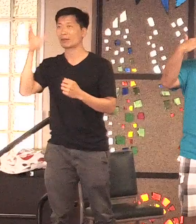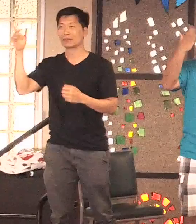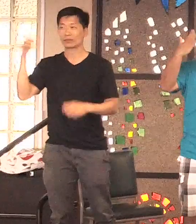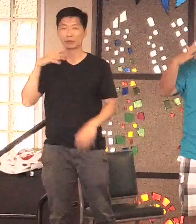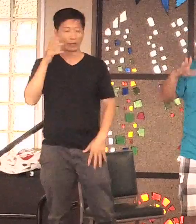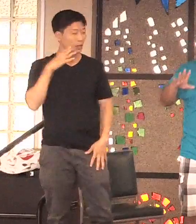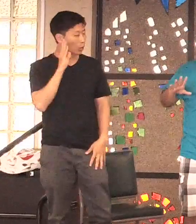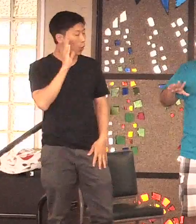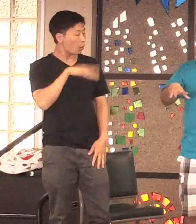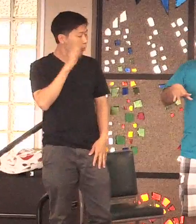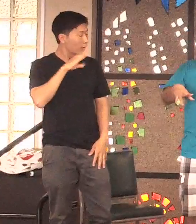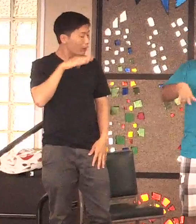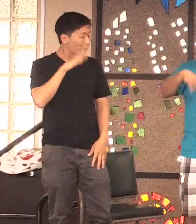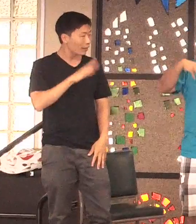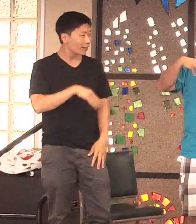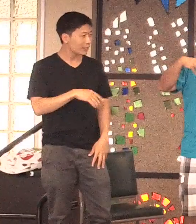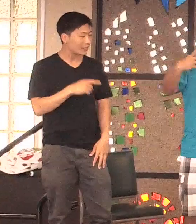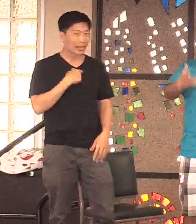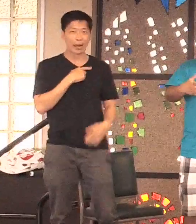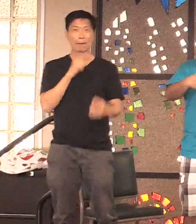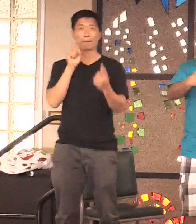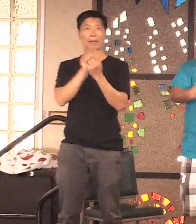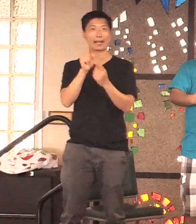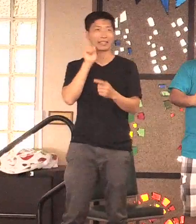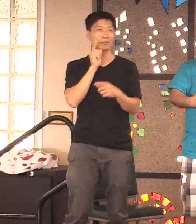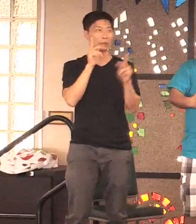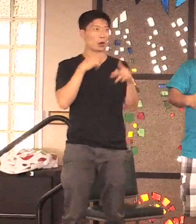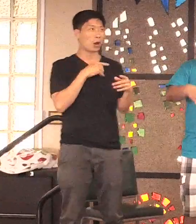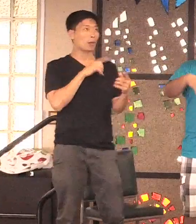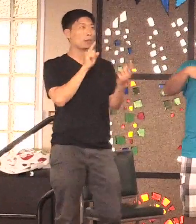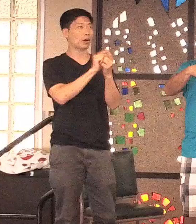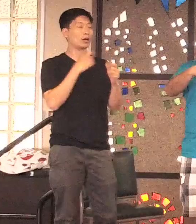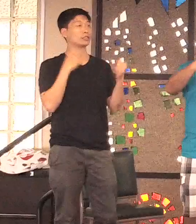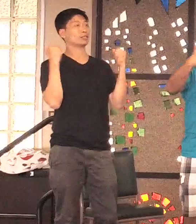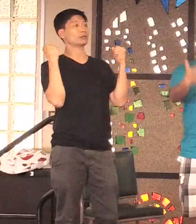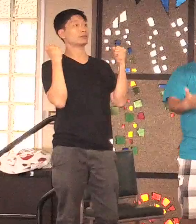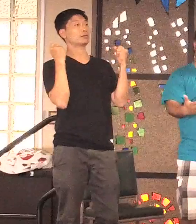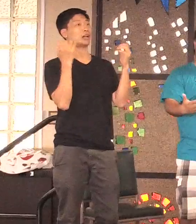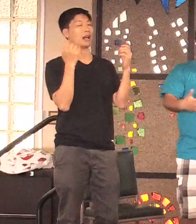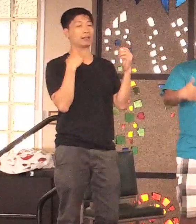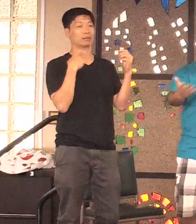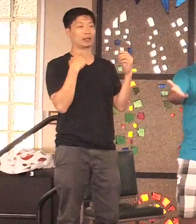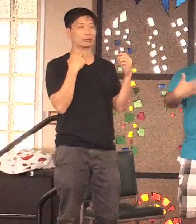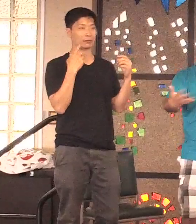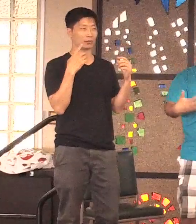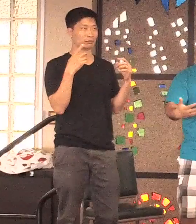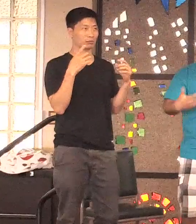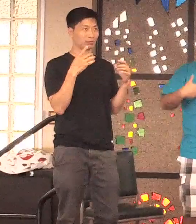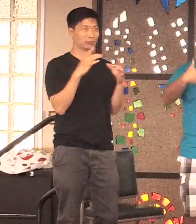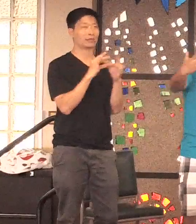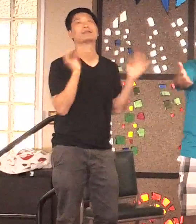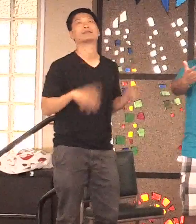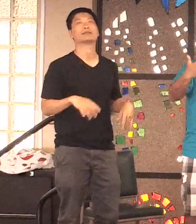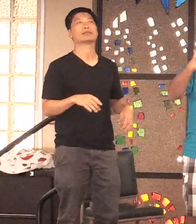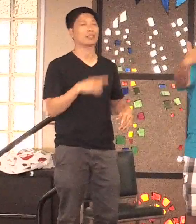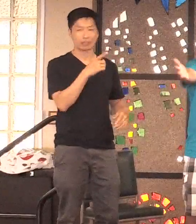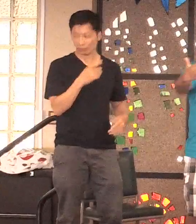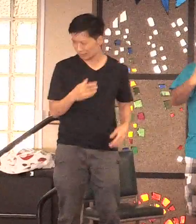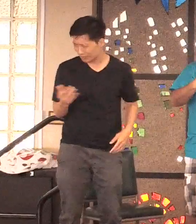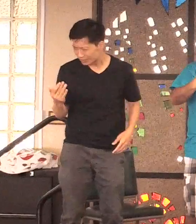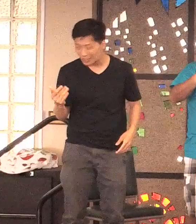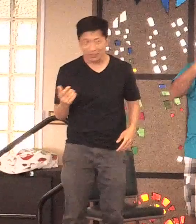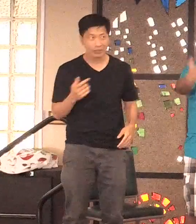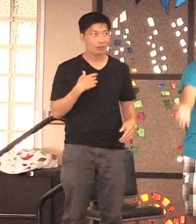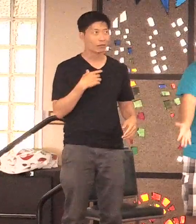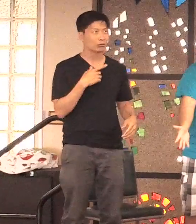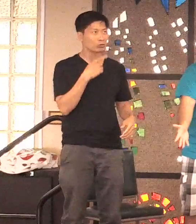like, I know. And then when I met deaf people when I was older, I would sign only halfway, and they would be like, well, come on. And I'd be like, well, aren't you supposed to